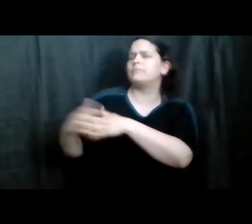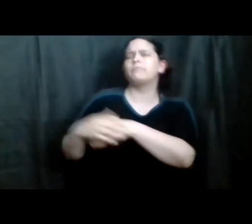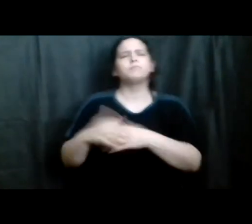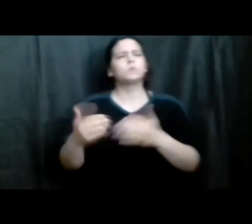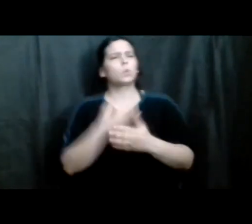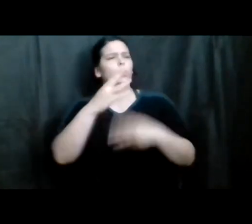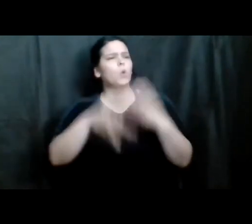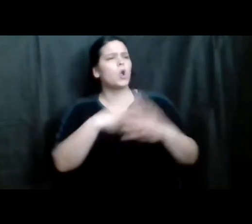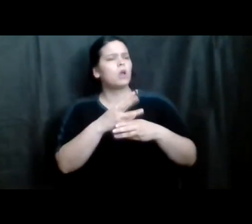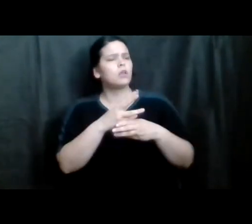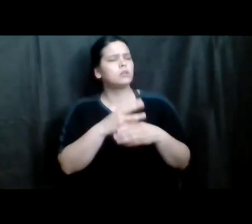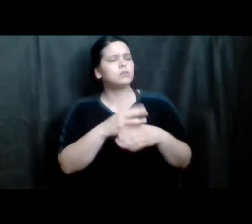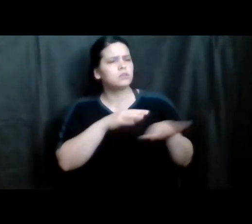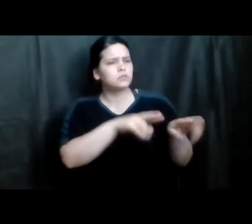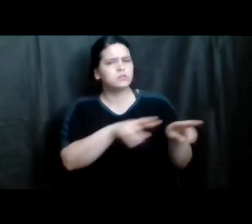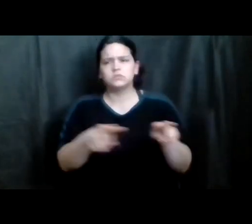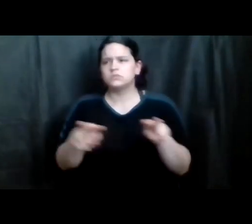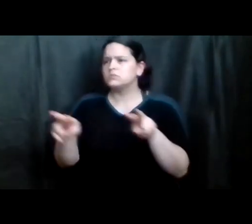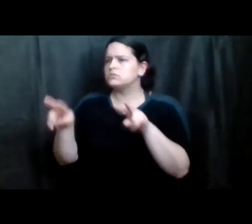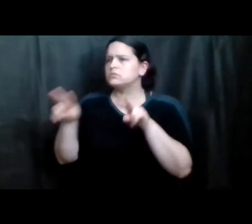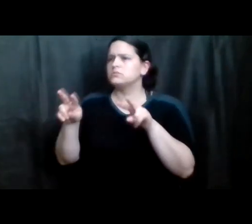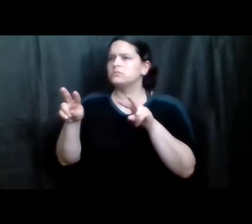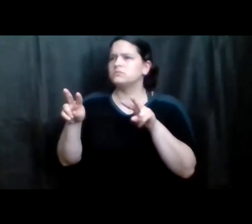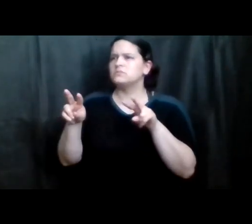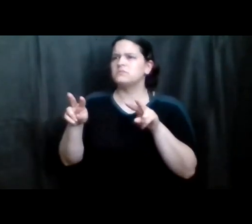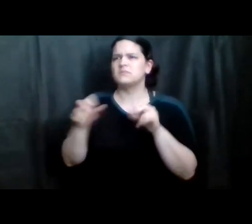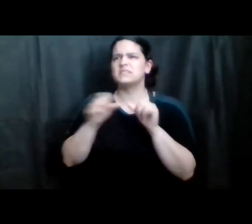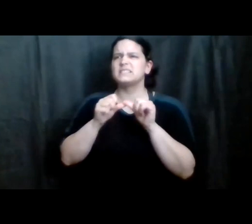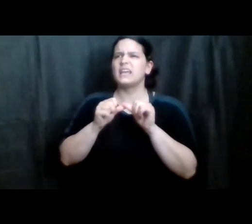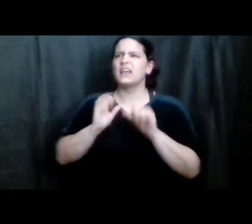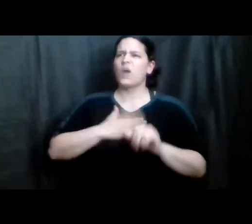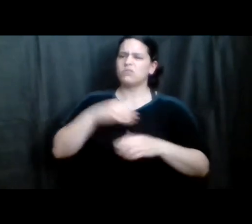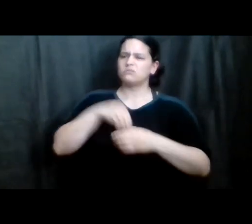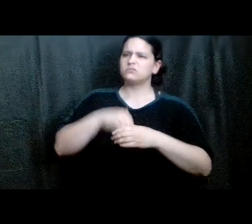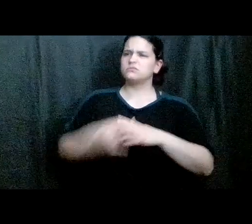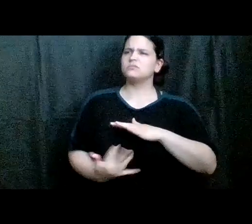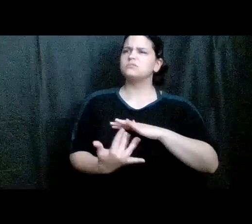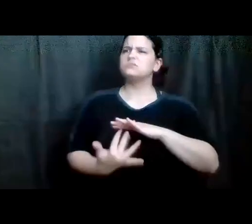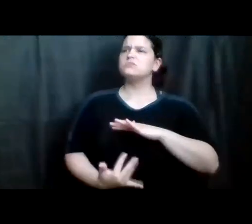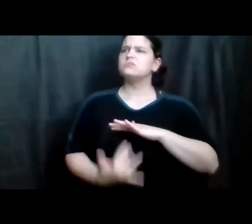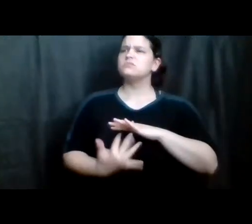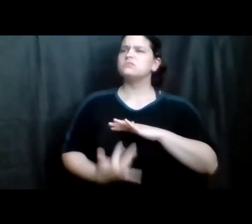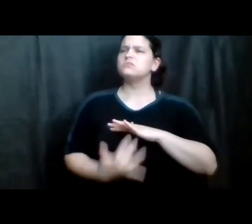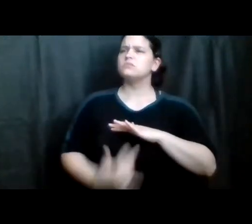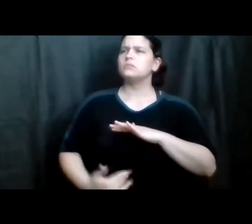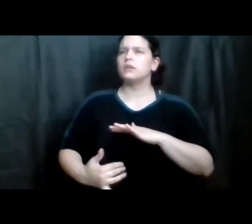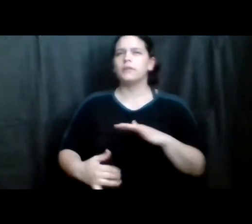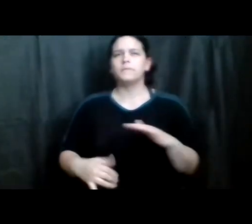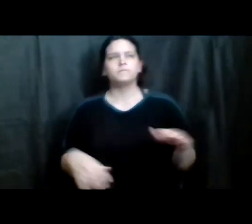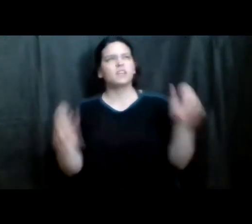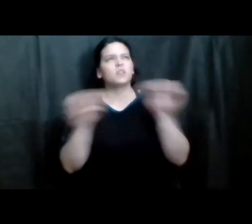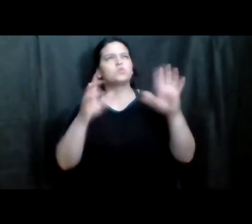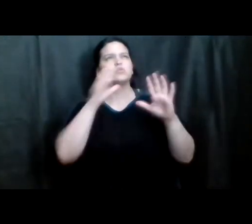subdue our inner inferno. Stasis of calm, an illusion of not being responsible for our own